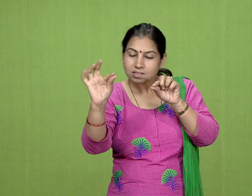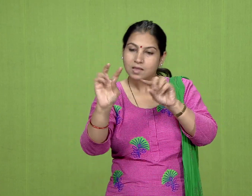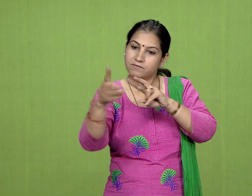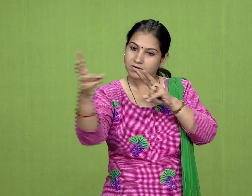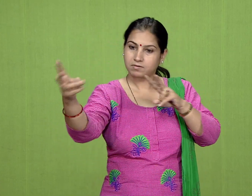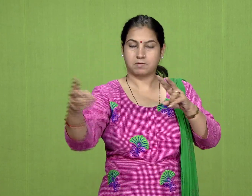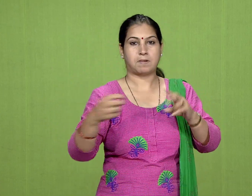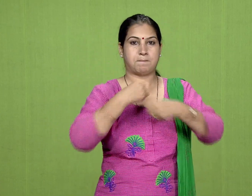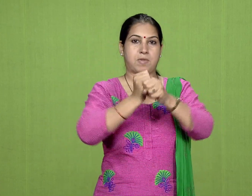yarns.